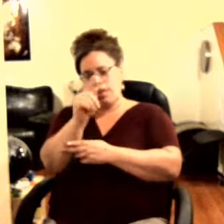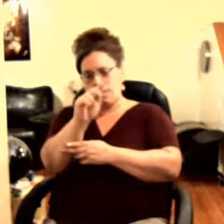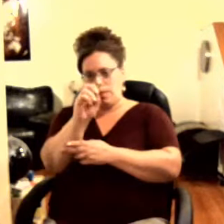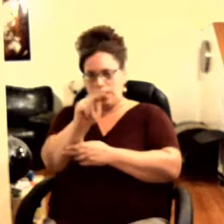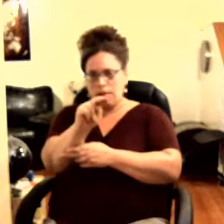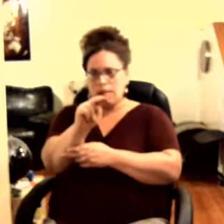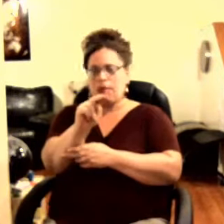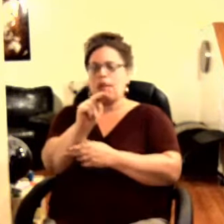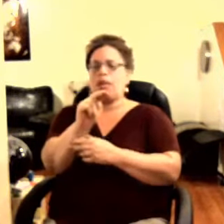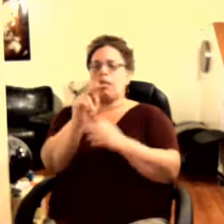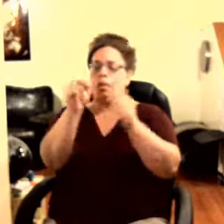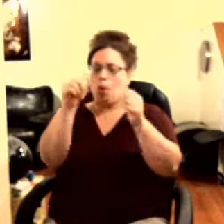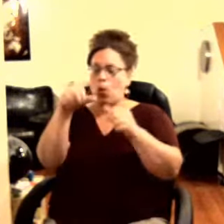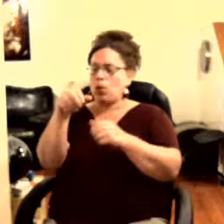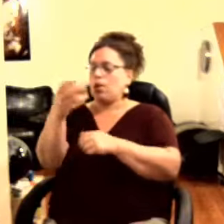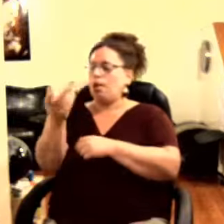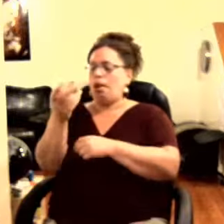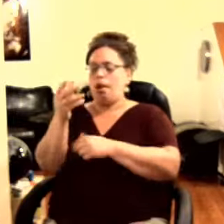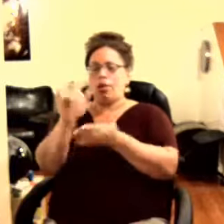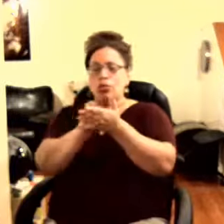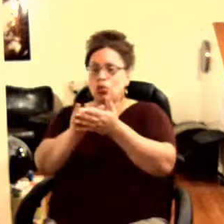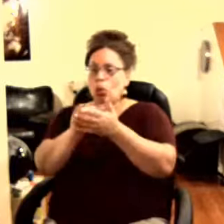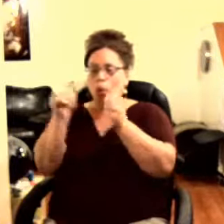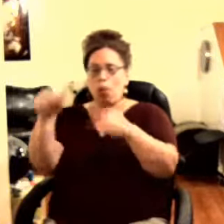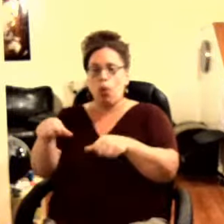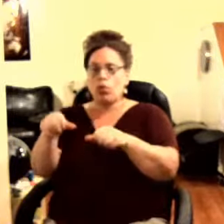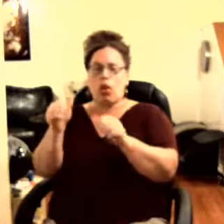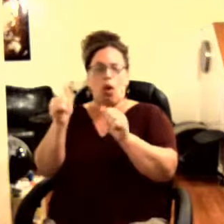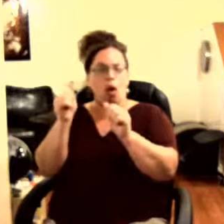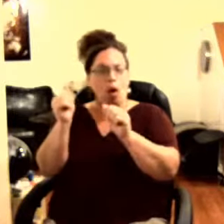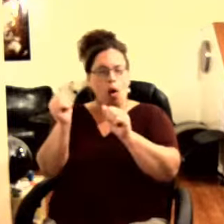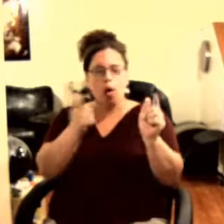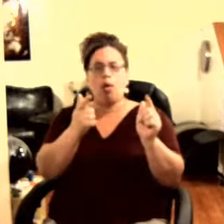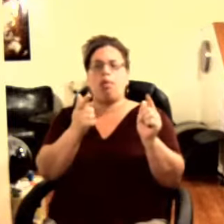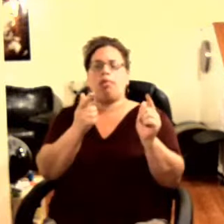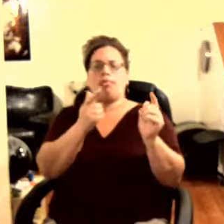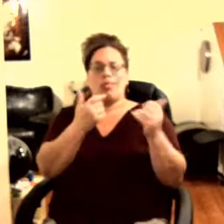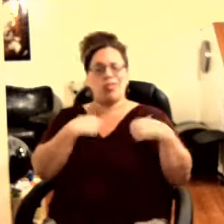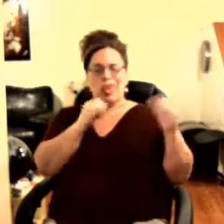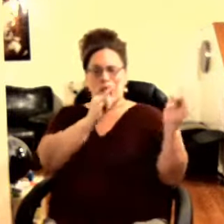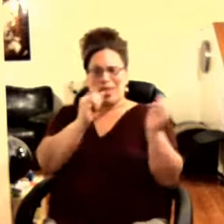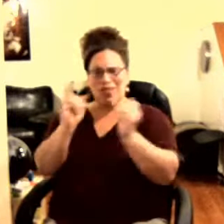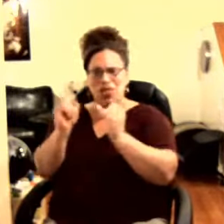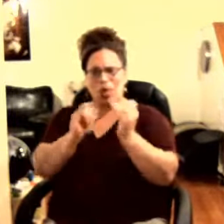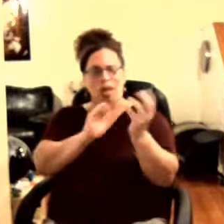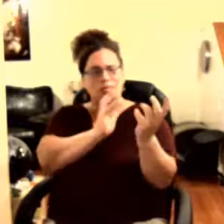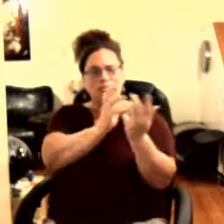with personalization in various ways. And where this moves us very quickly toward a world in which the internet is showing us